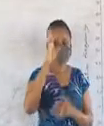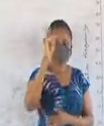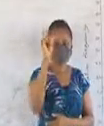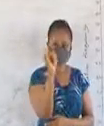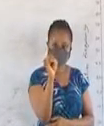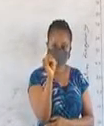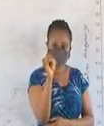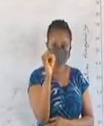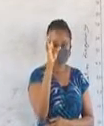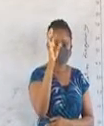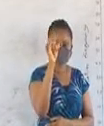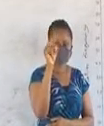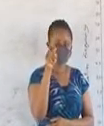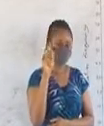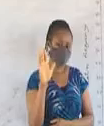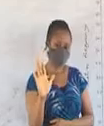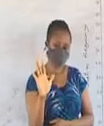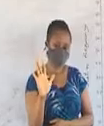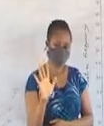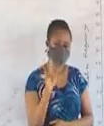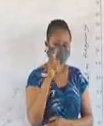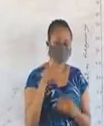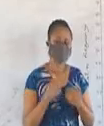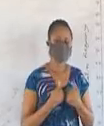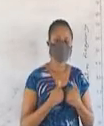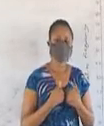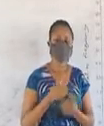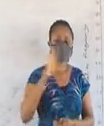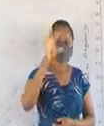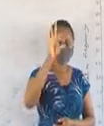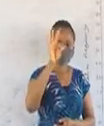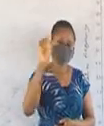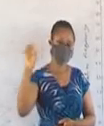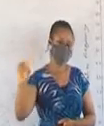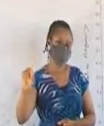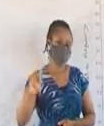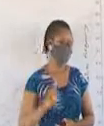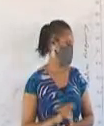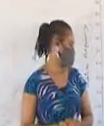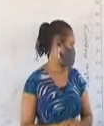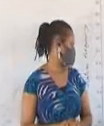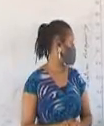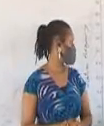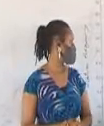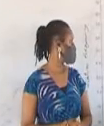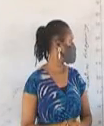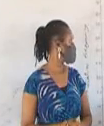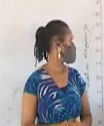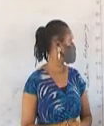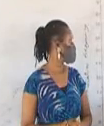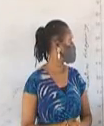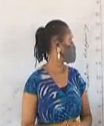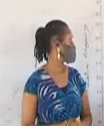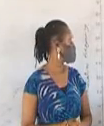70, 70.5, you have 91 there. 91, trace it